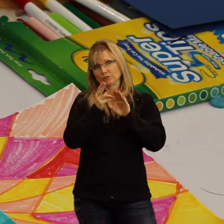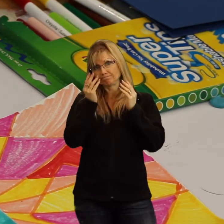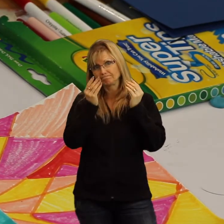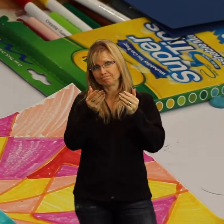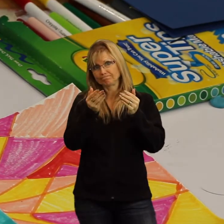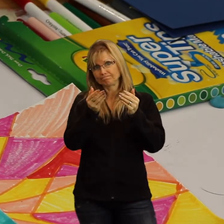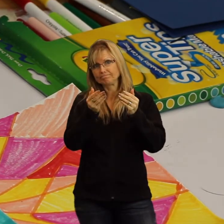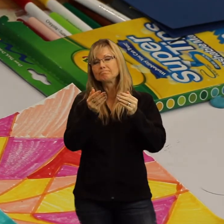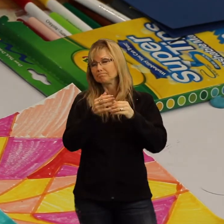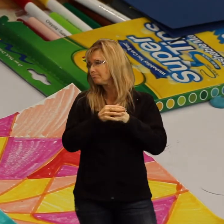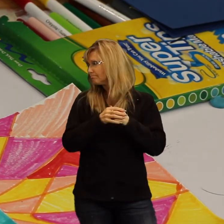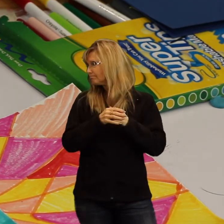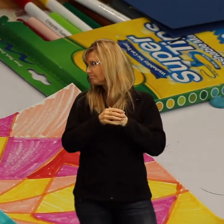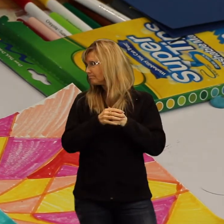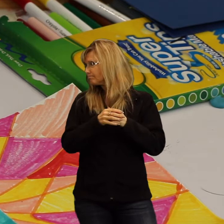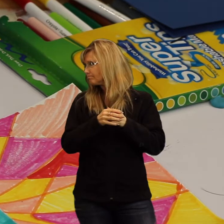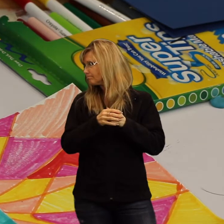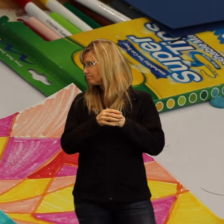you're going to cut out